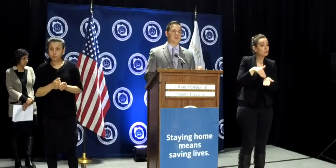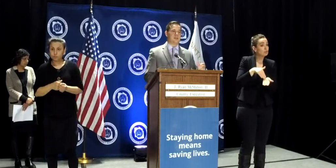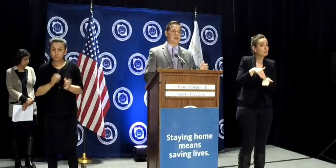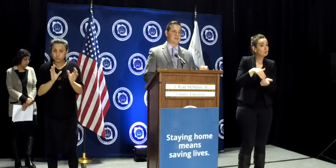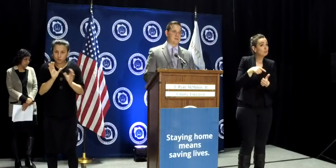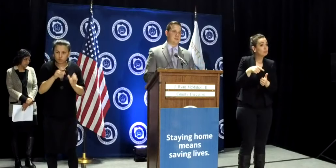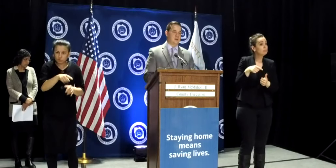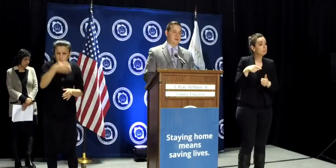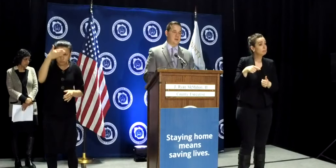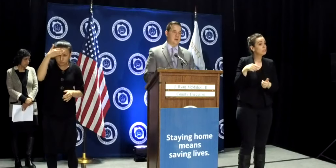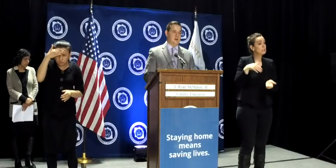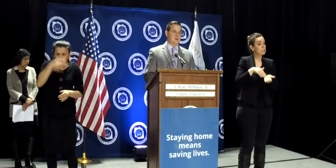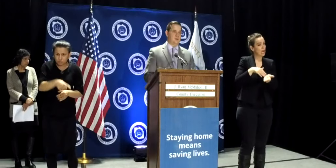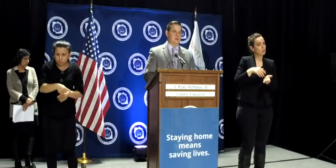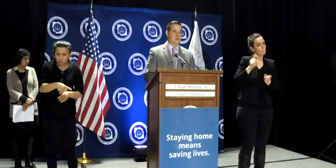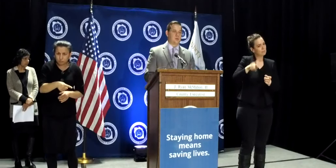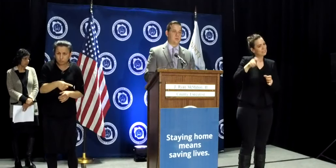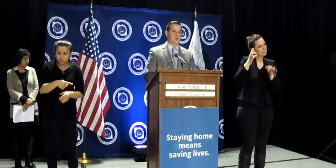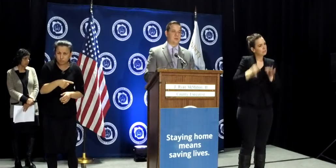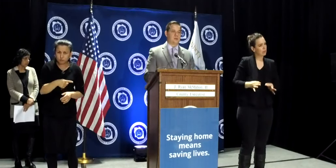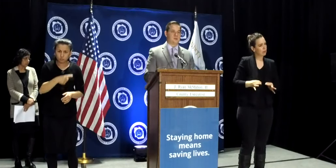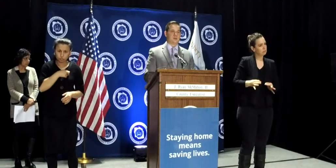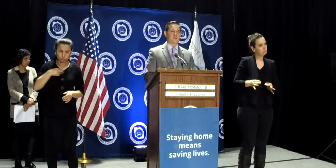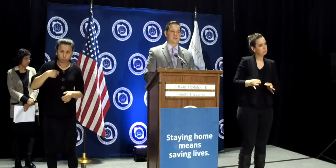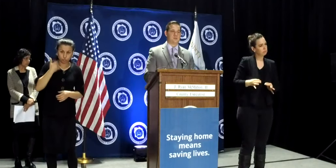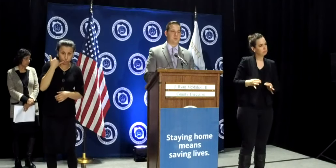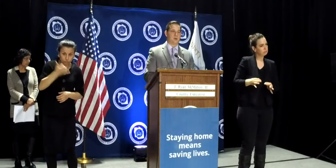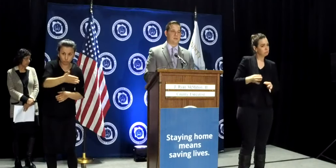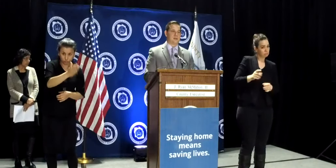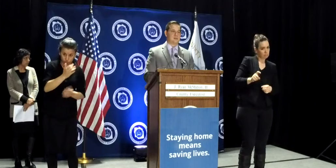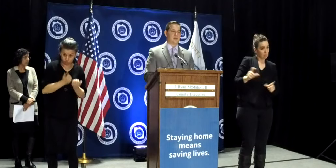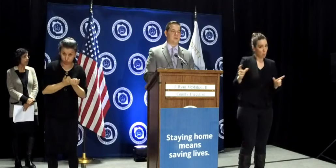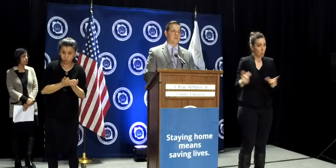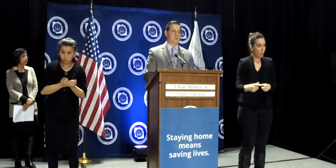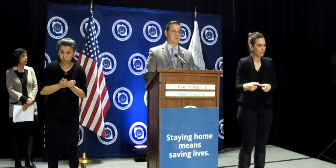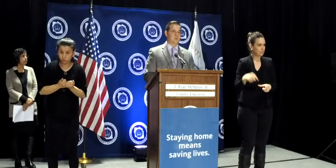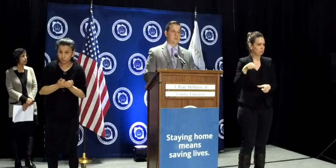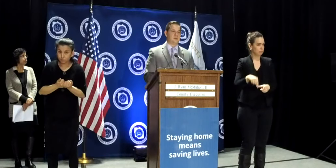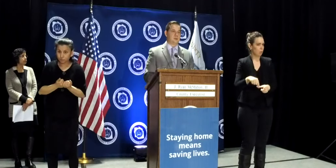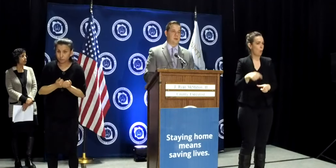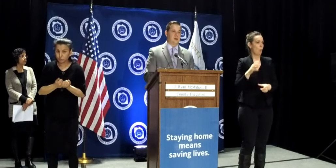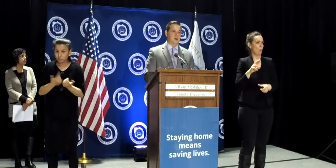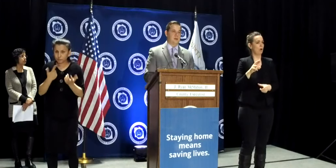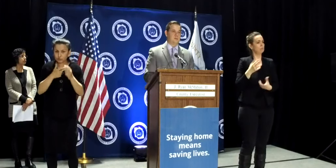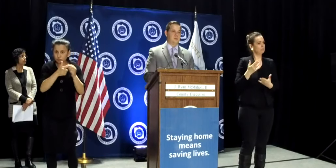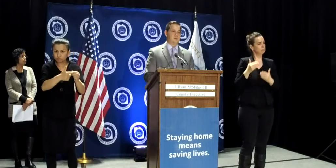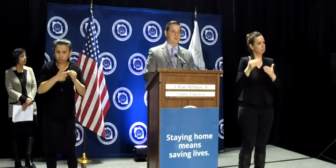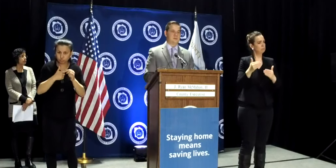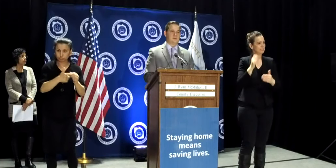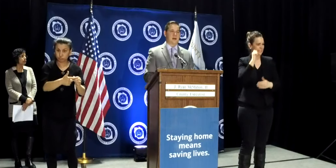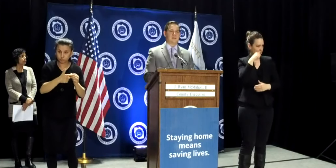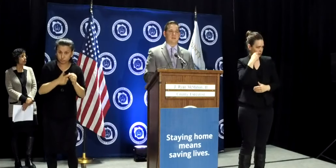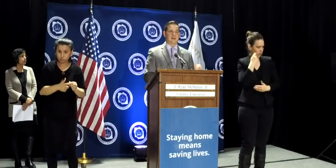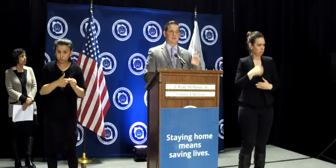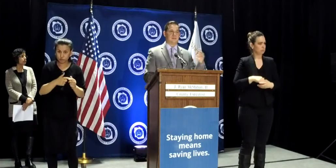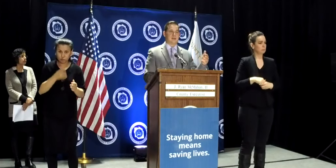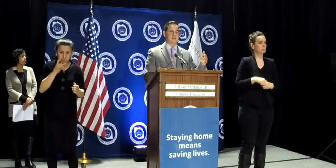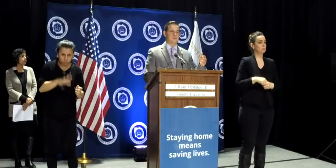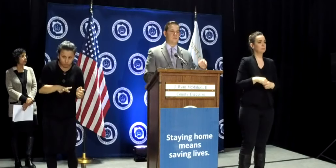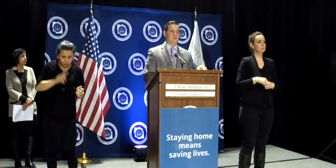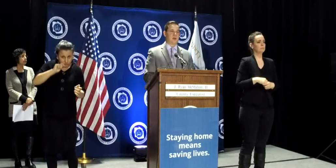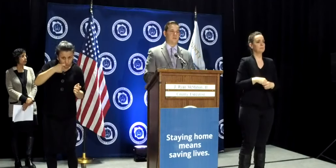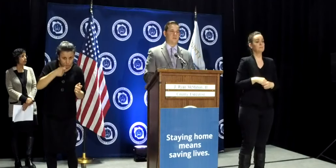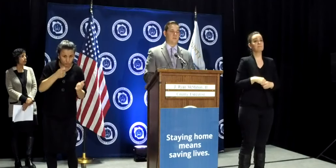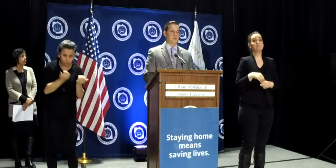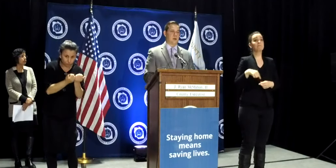if you need a test. No community in this country at this point is testing healthy people. If there is lots and lots of